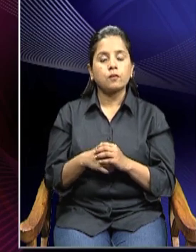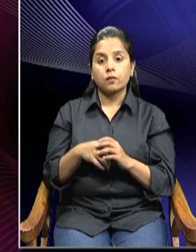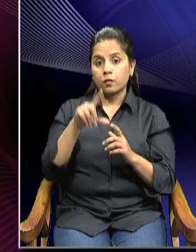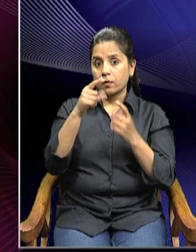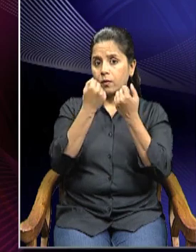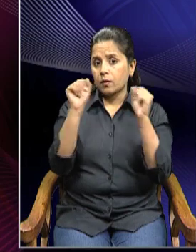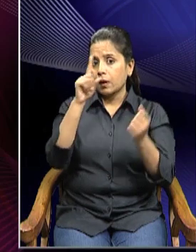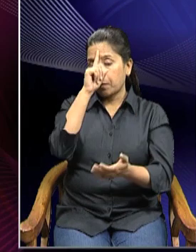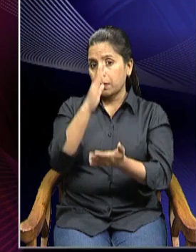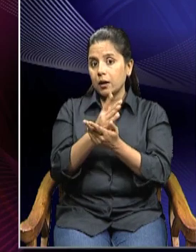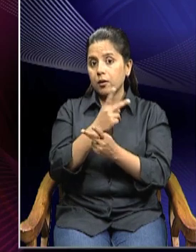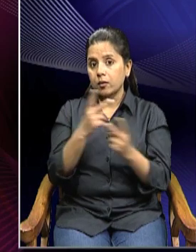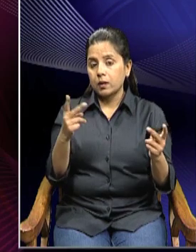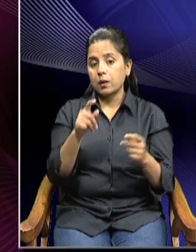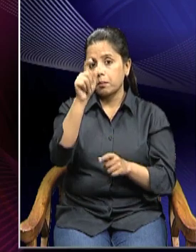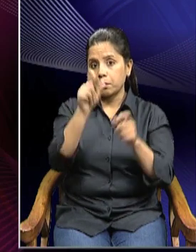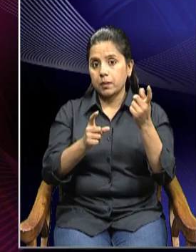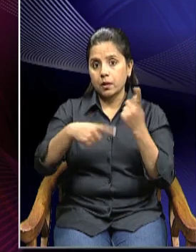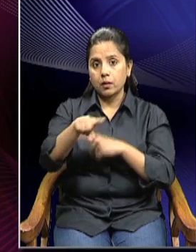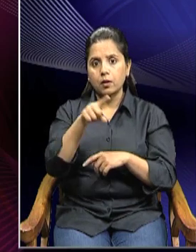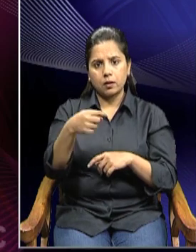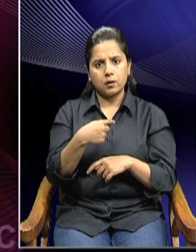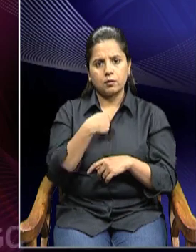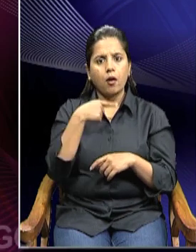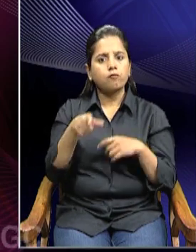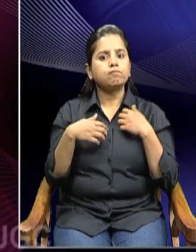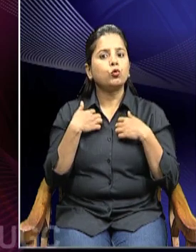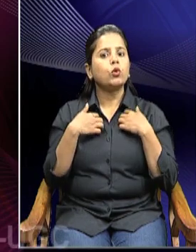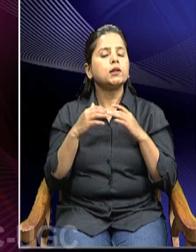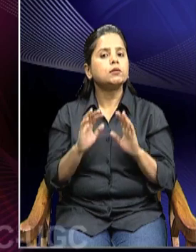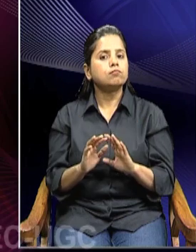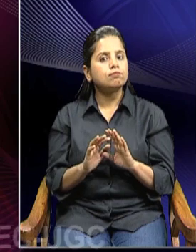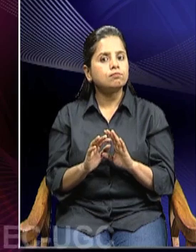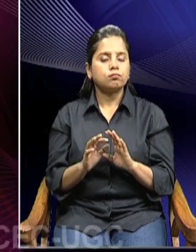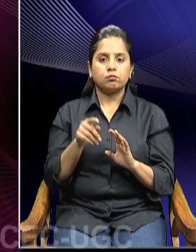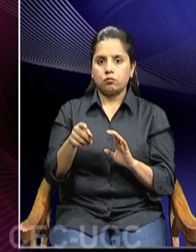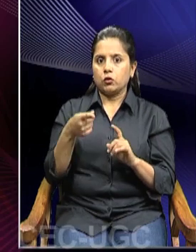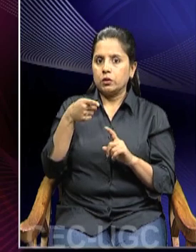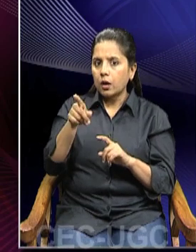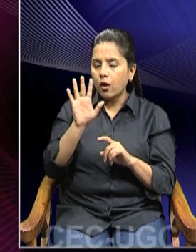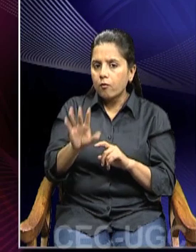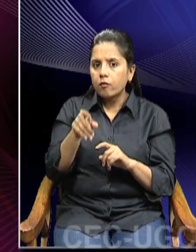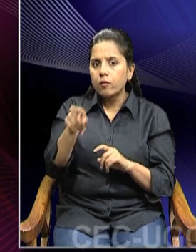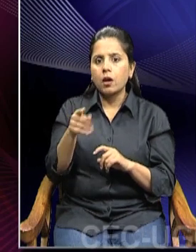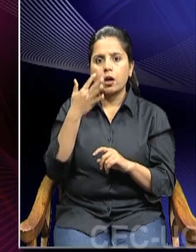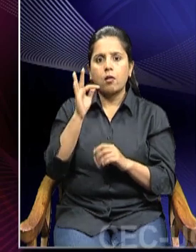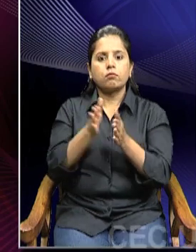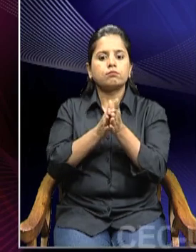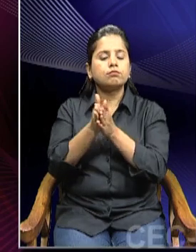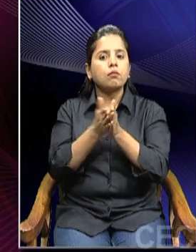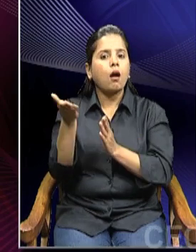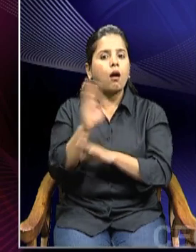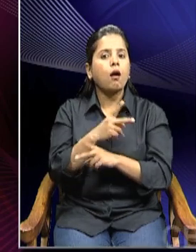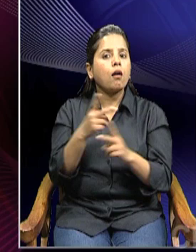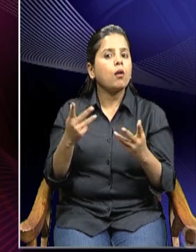Liberalism believes that individuals are self-interested, that they are mainly motivated